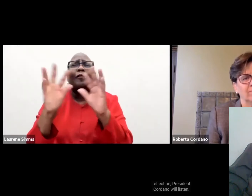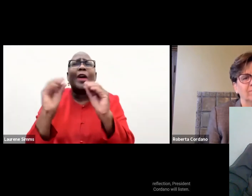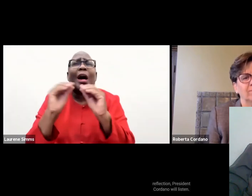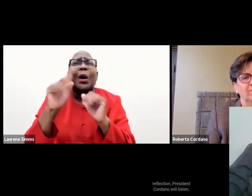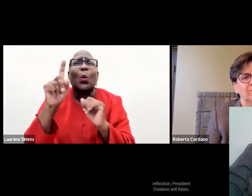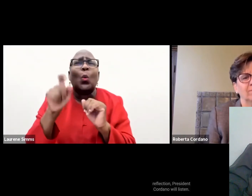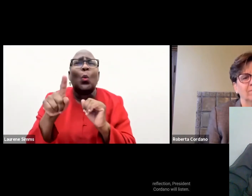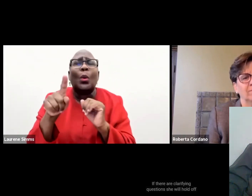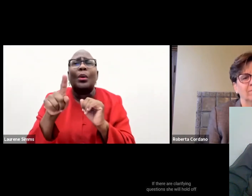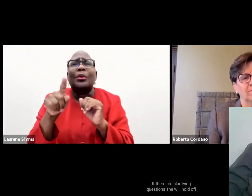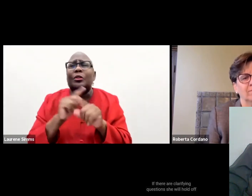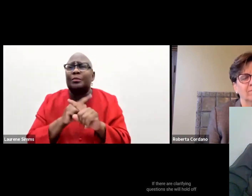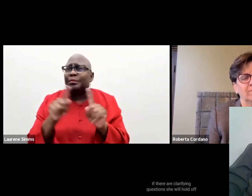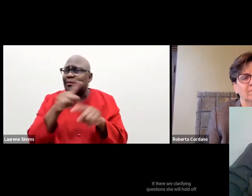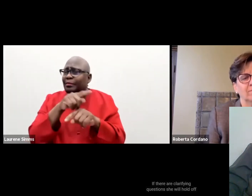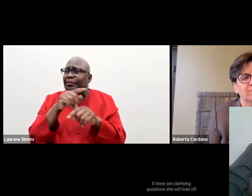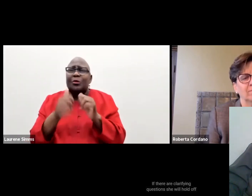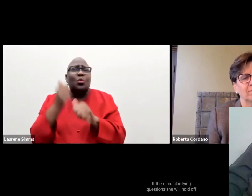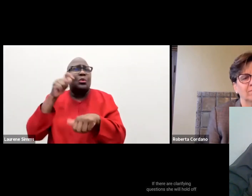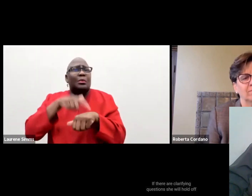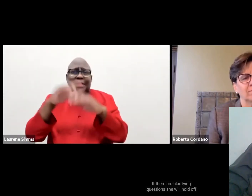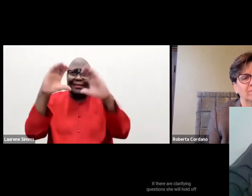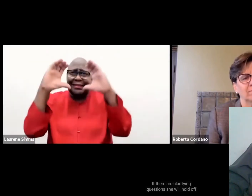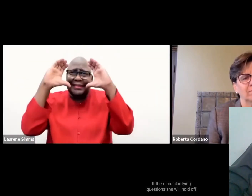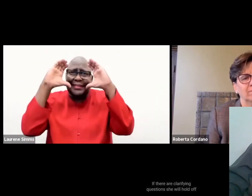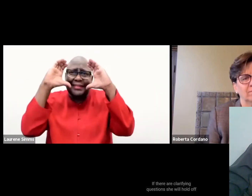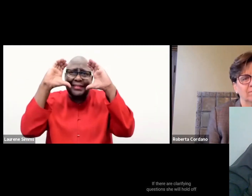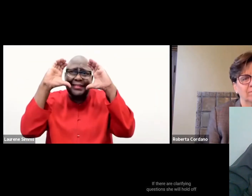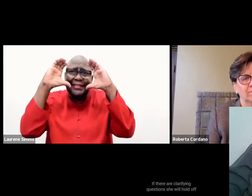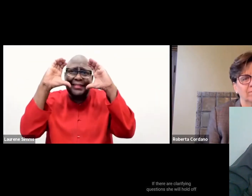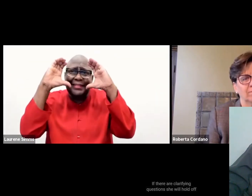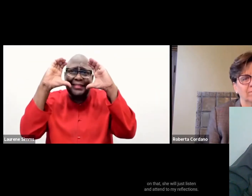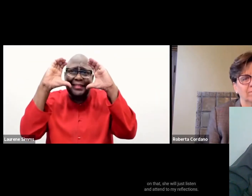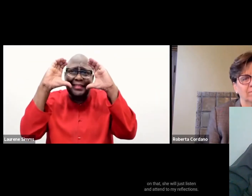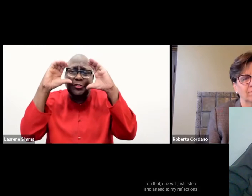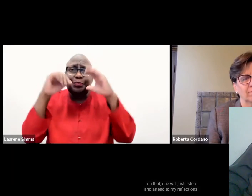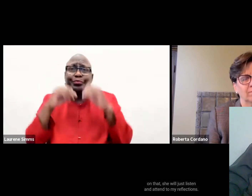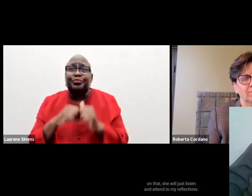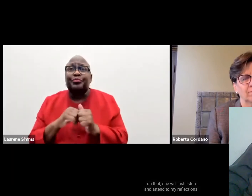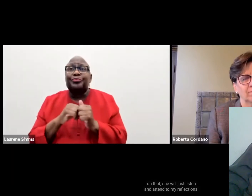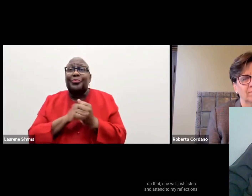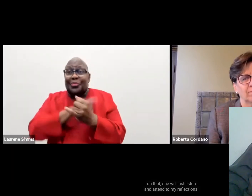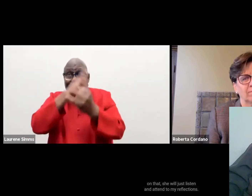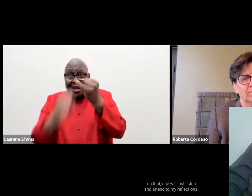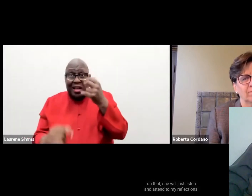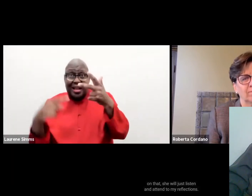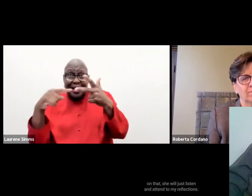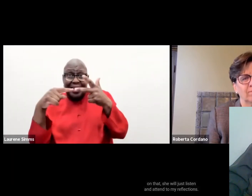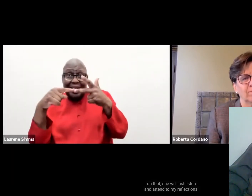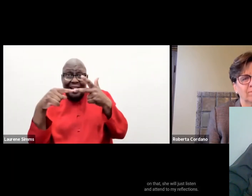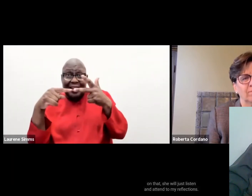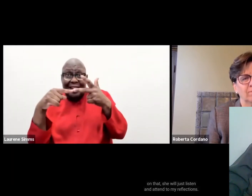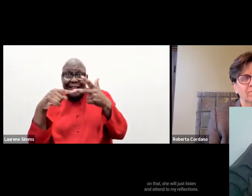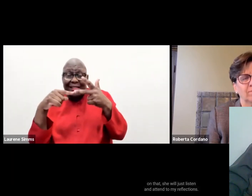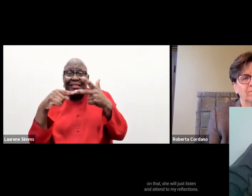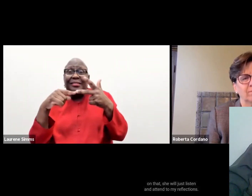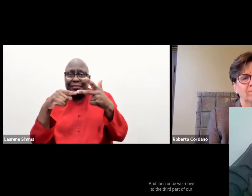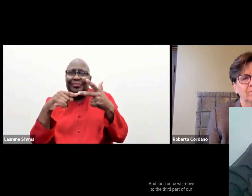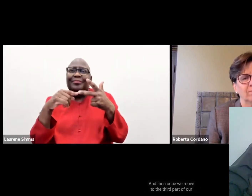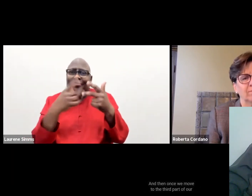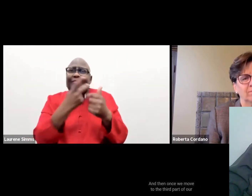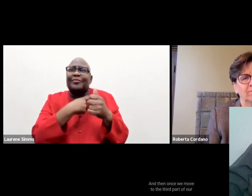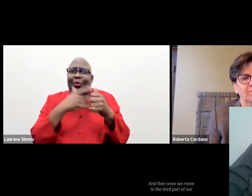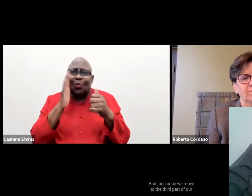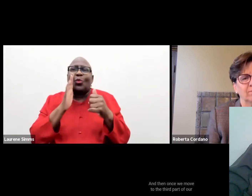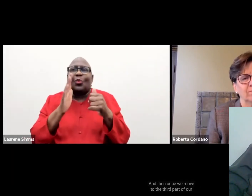President Coronado will listen, and she'll be able to ask questions and attend my reflections.